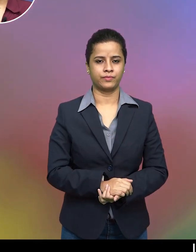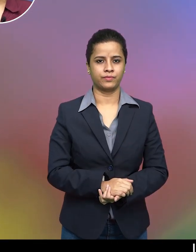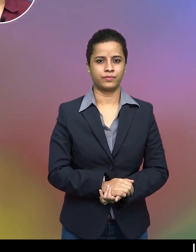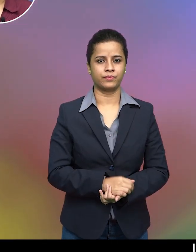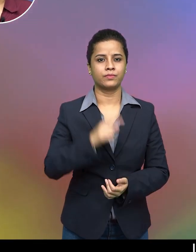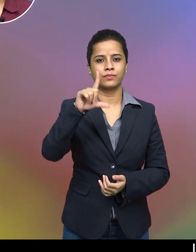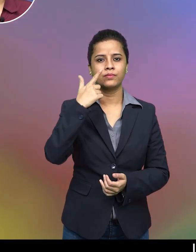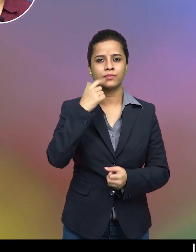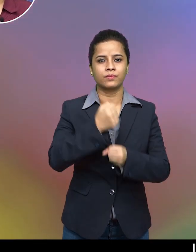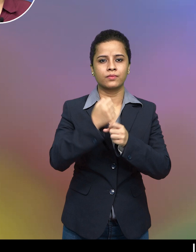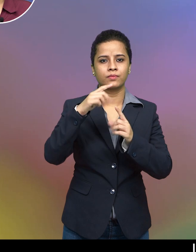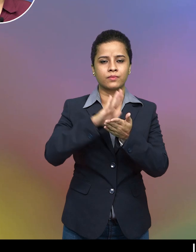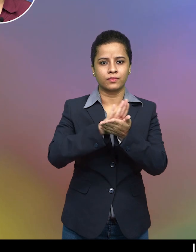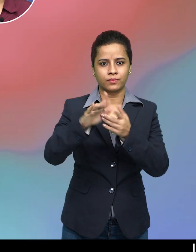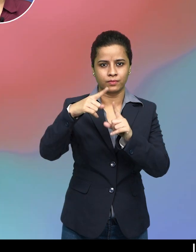light reaction,